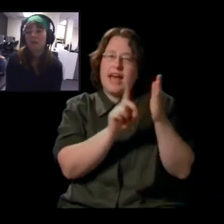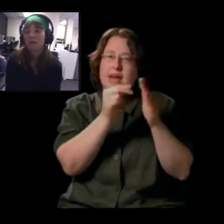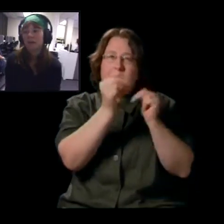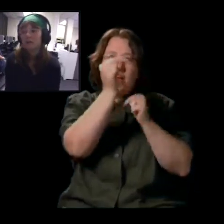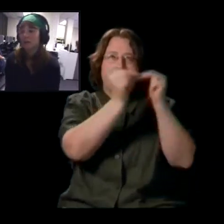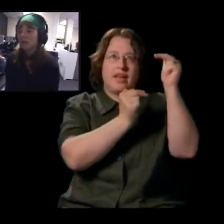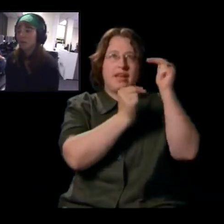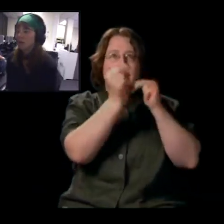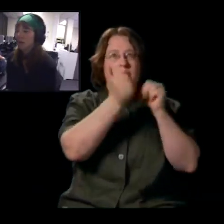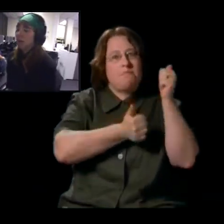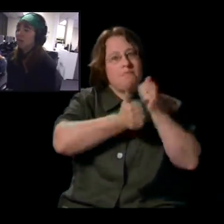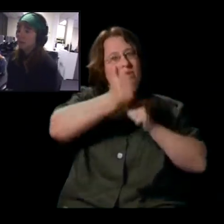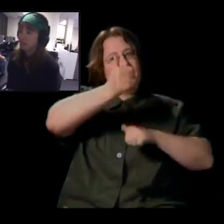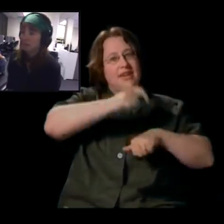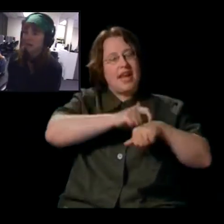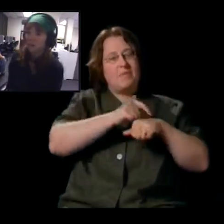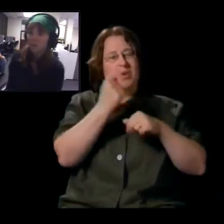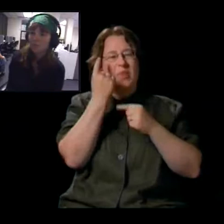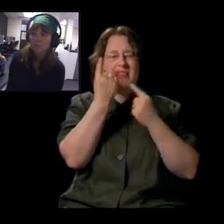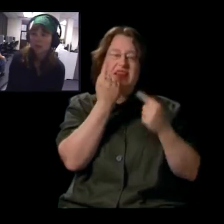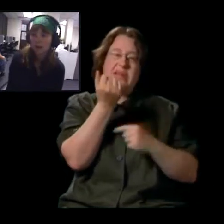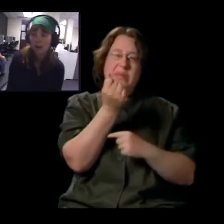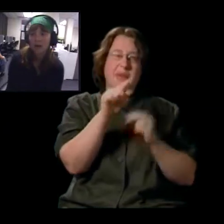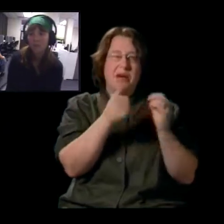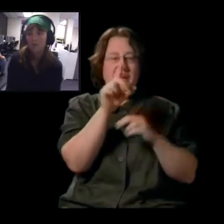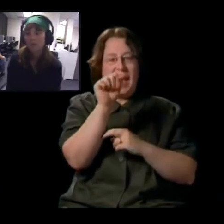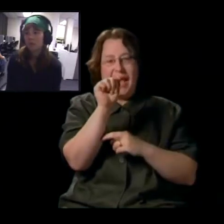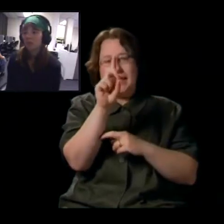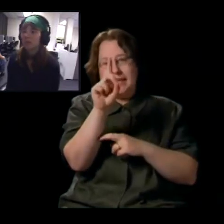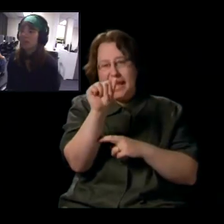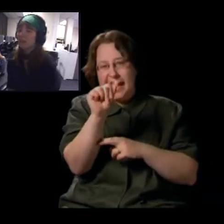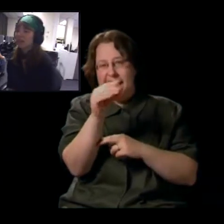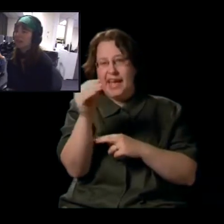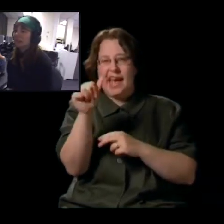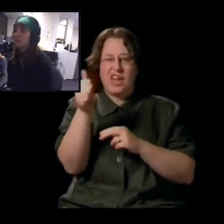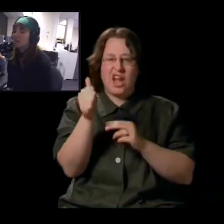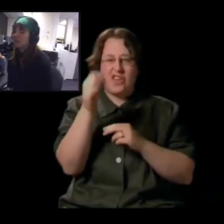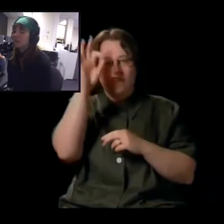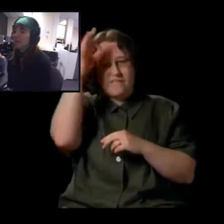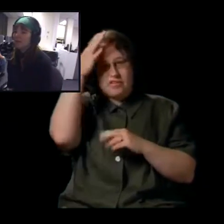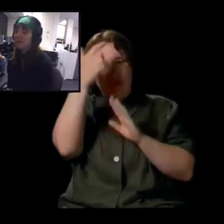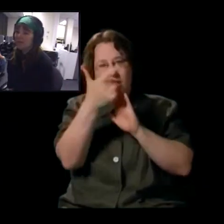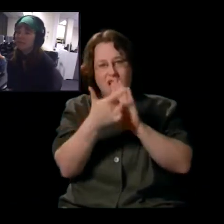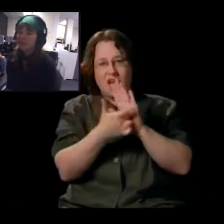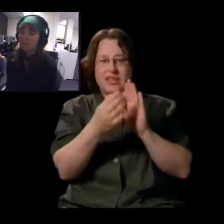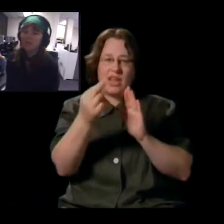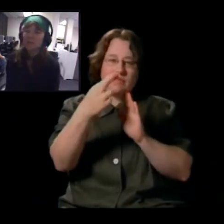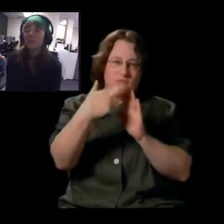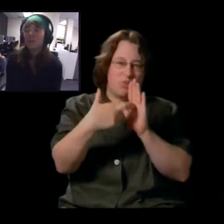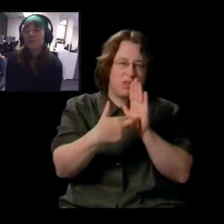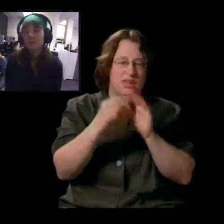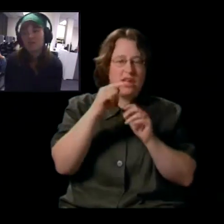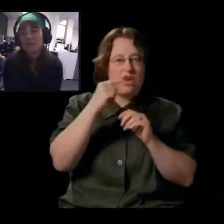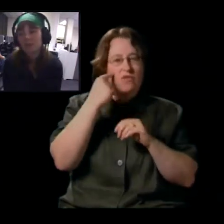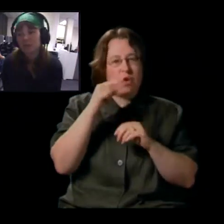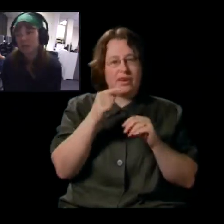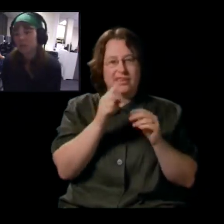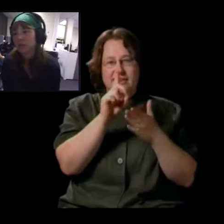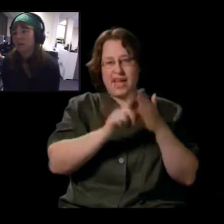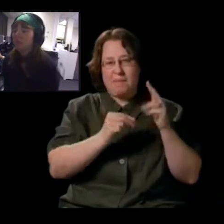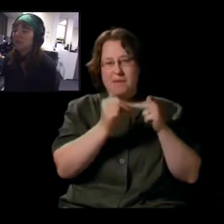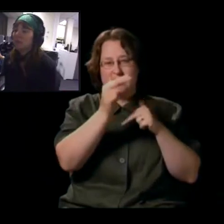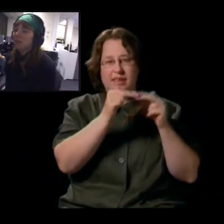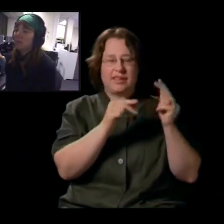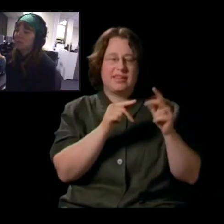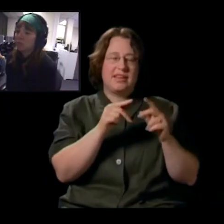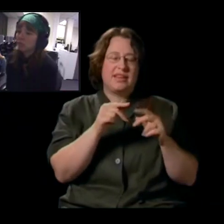to realize that if they're designing a building, most of the time they think a little bit about disabilities, but they think about the function,